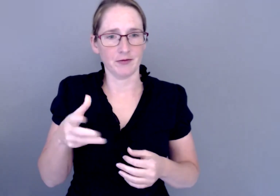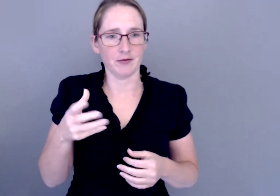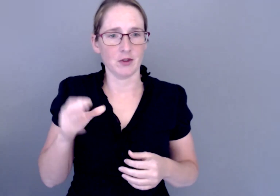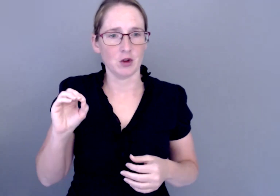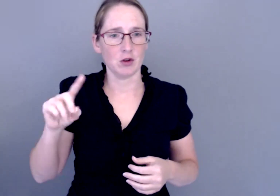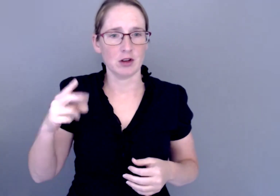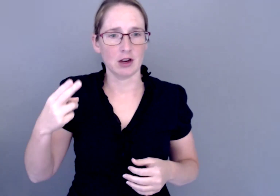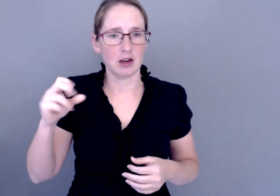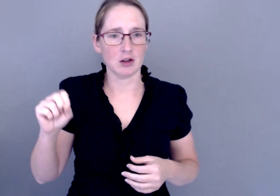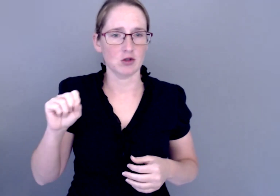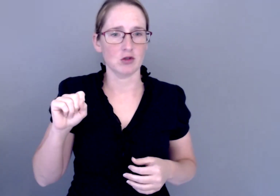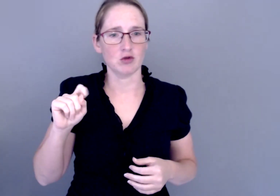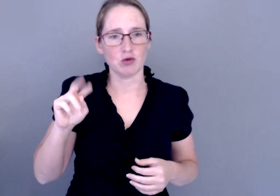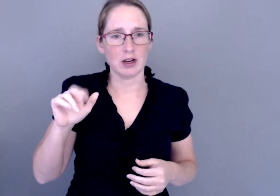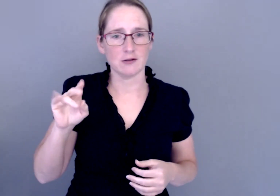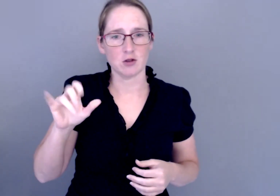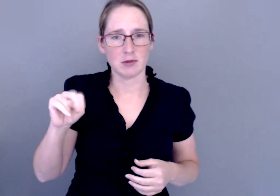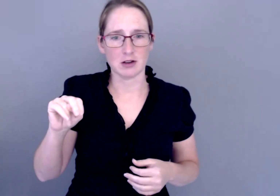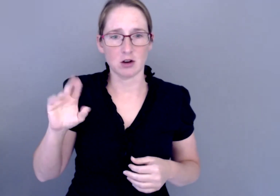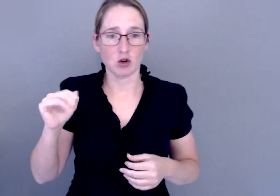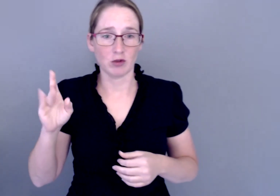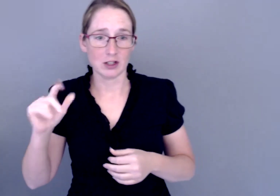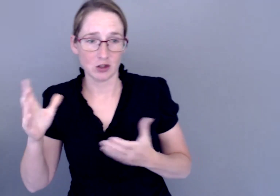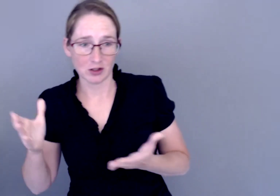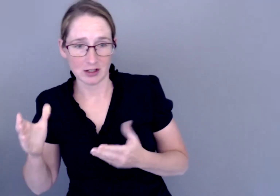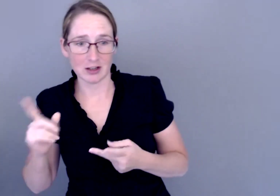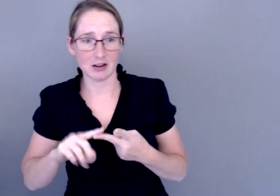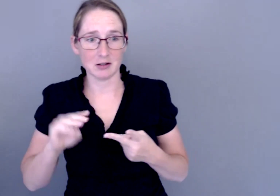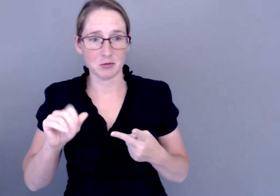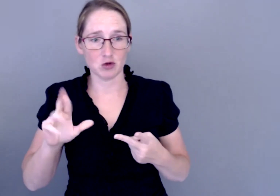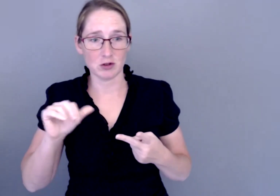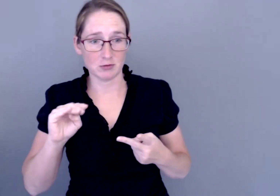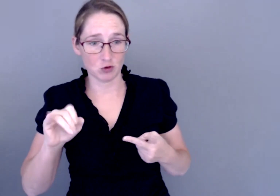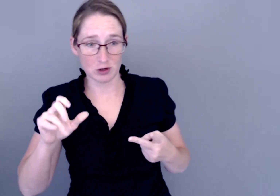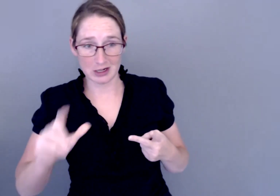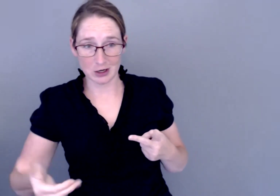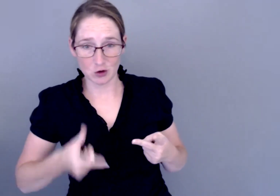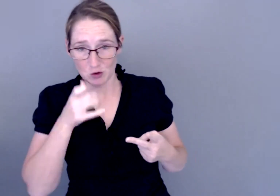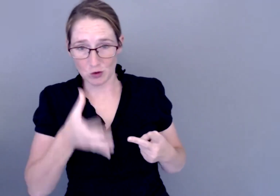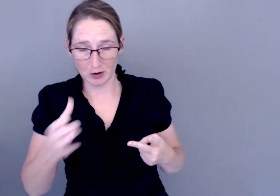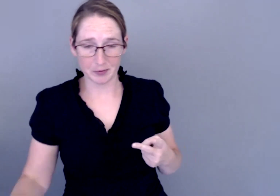ODHS transformation. And I have Crystal here and I have Maria. Maria, would you like to introduce yourself?